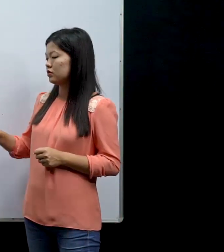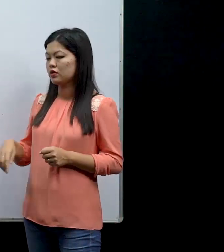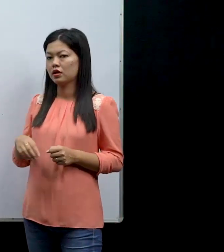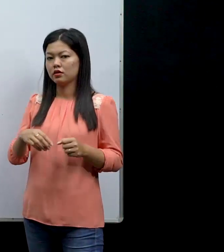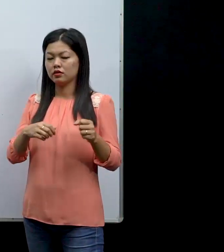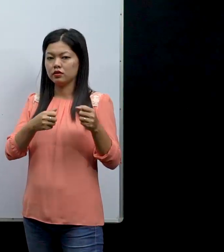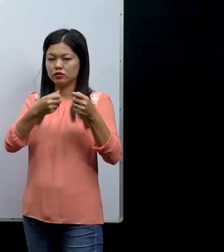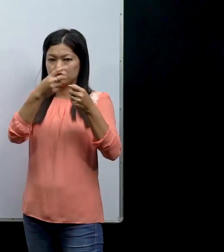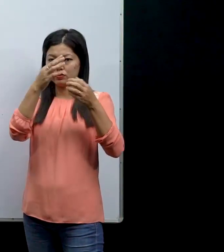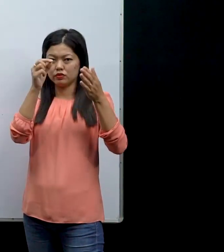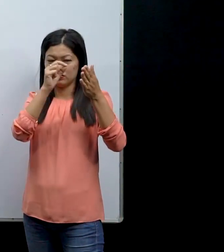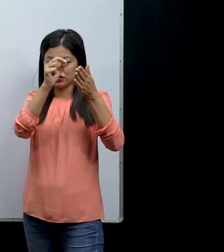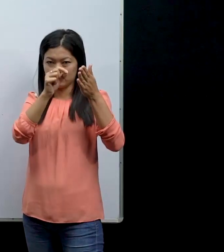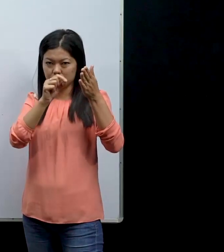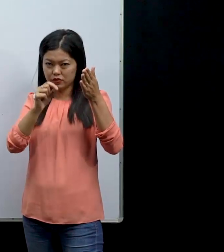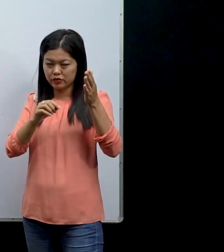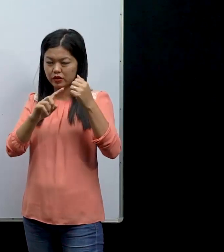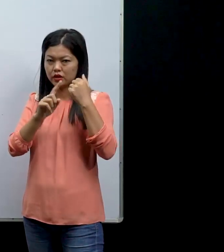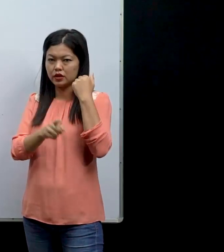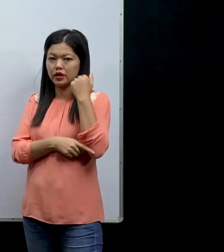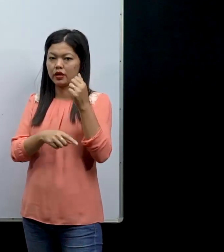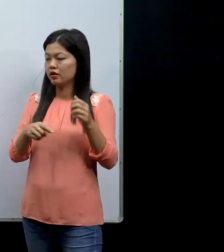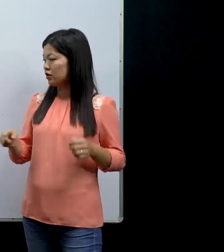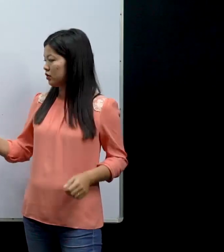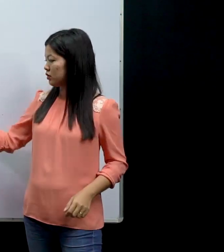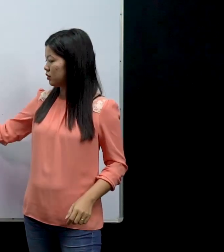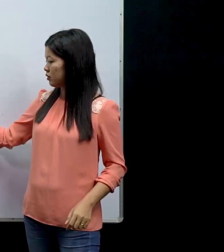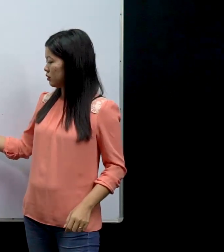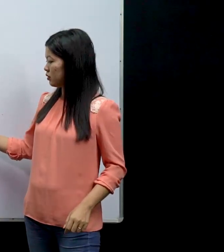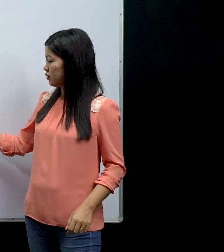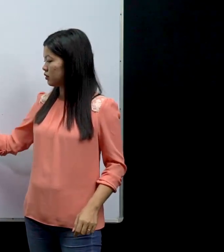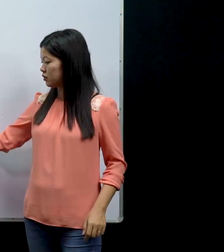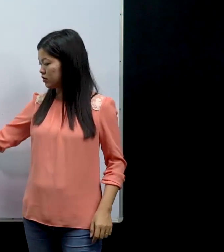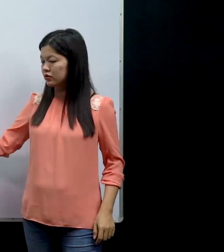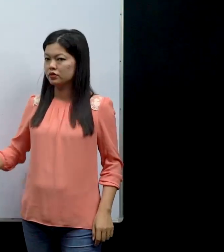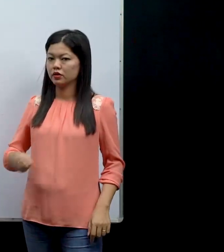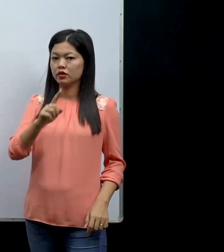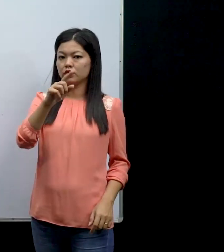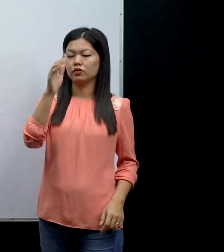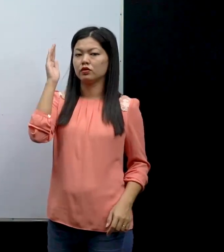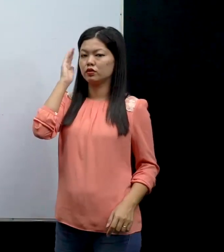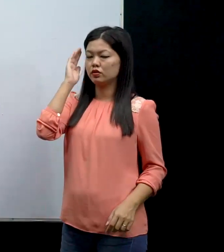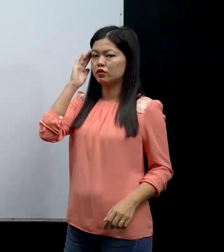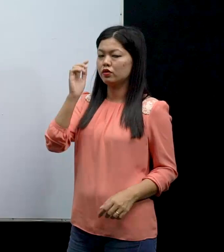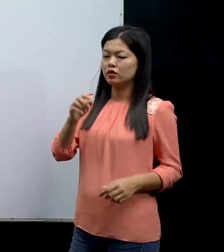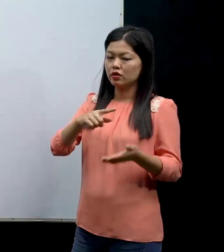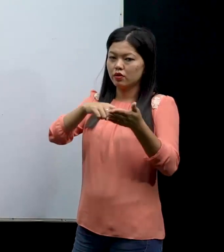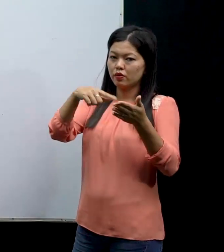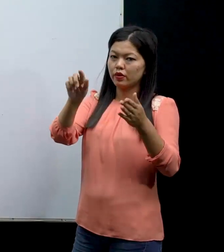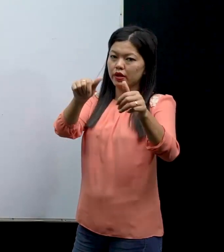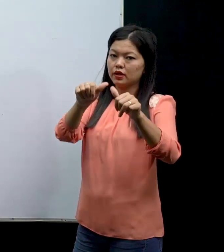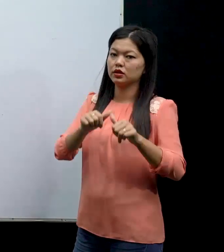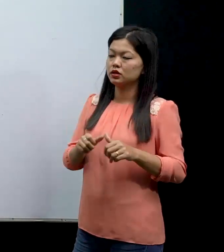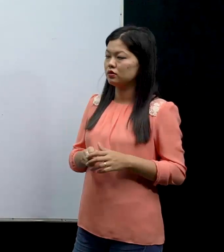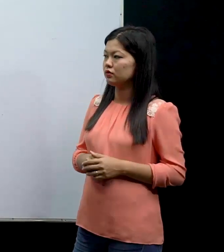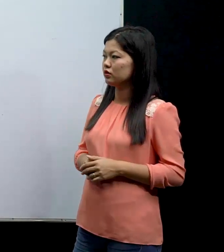crisscrossing, what happens is that the charge are balanced. Okay, the charge are balanced. And then the second important